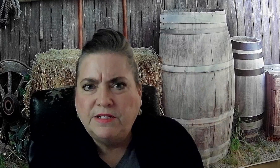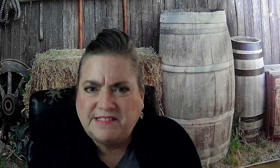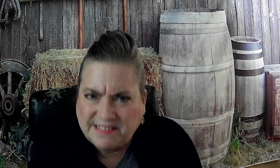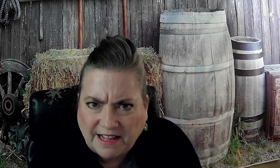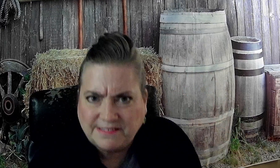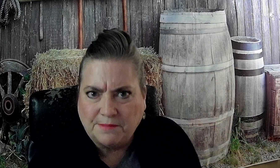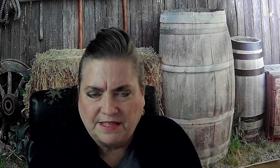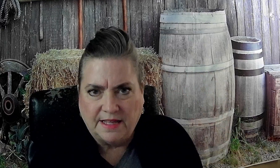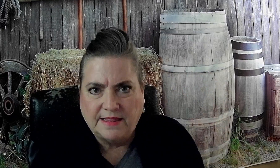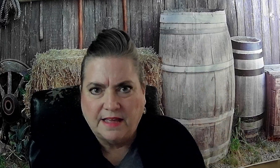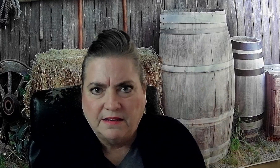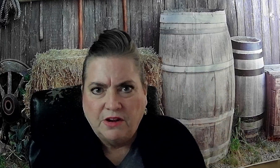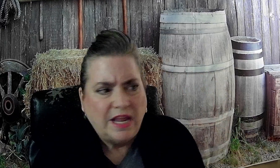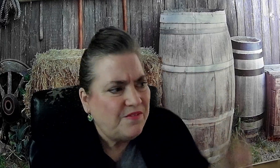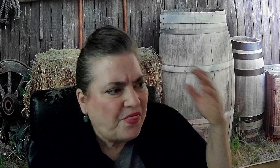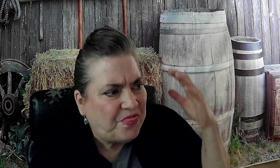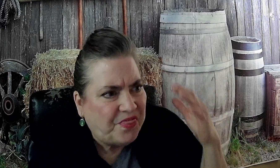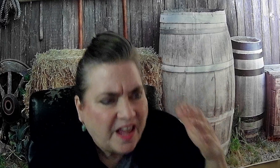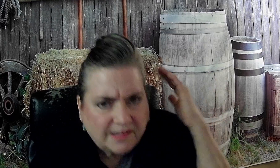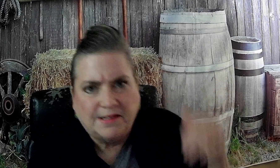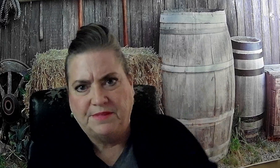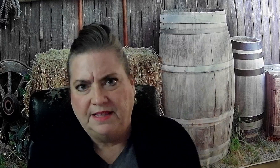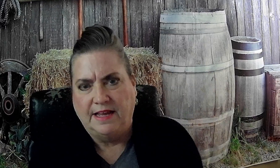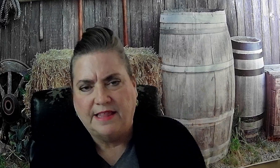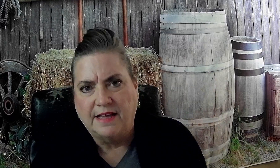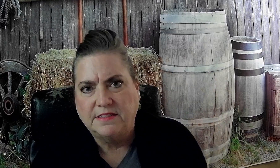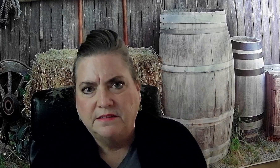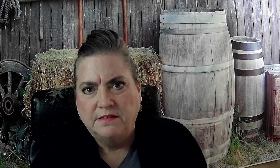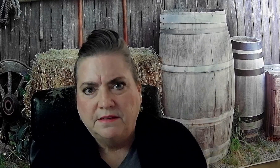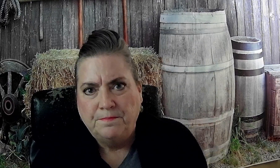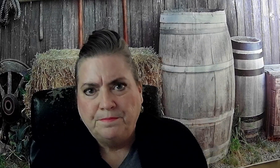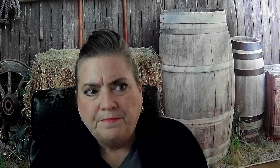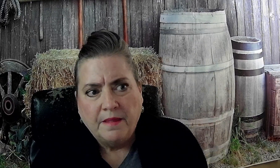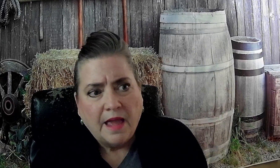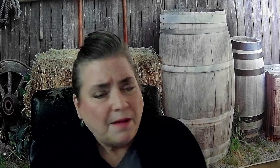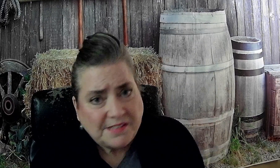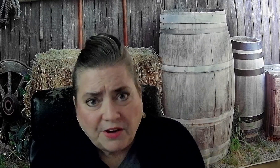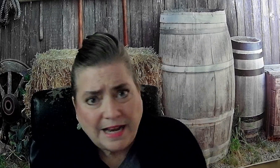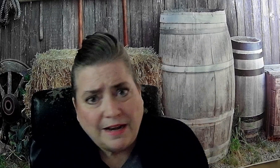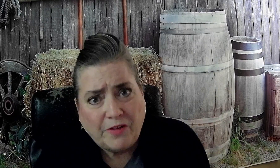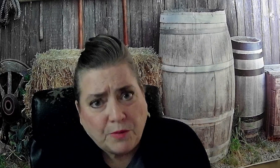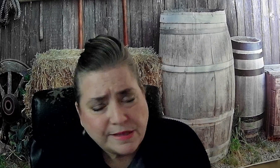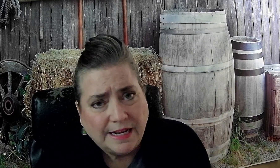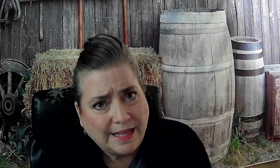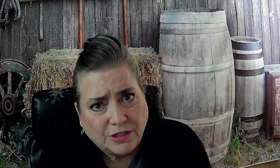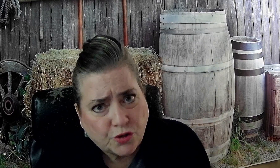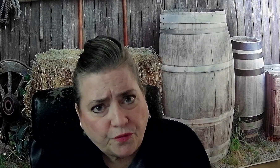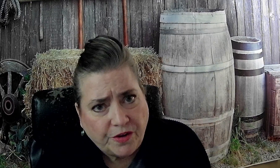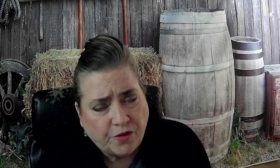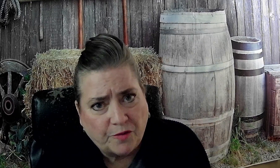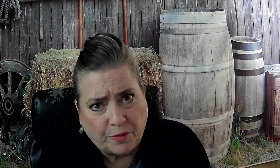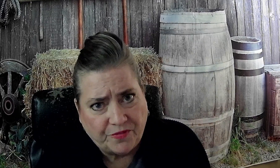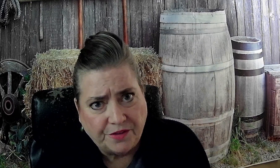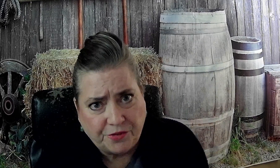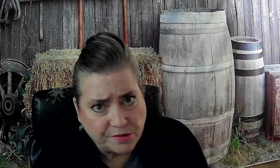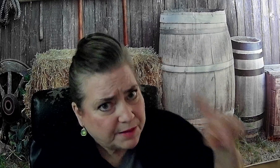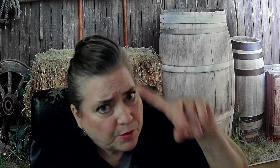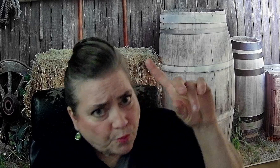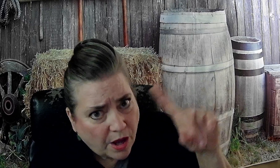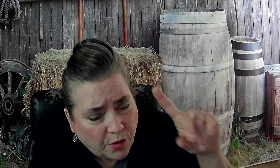say something like that, even think something like that. I'm sorry, not everyone's going to get a trophy November 5th. There's going to be one winner